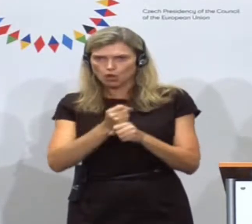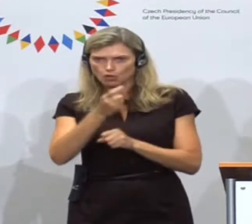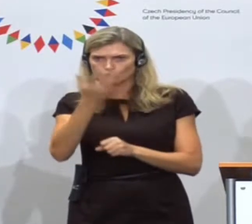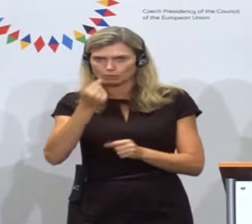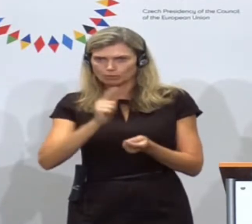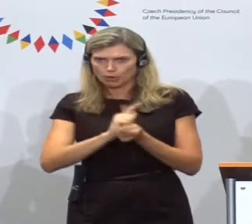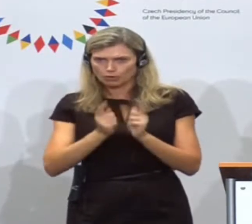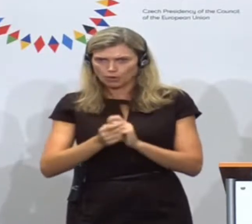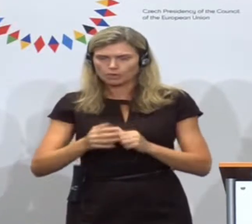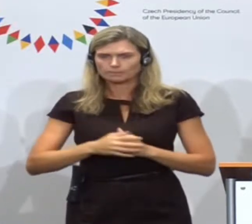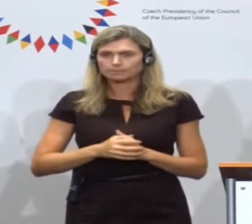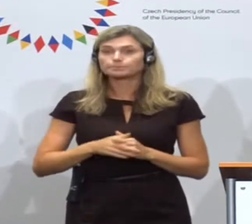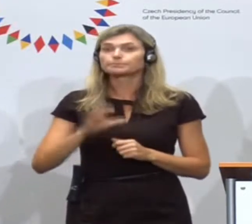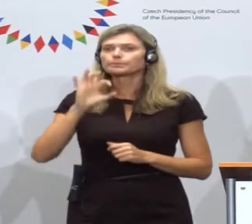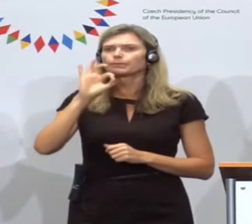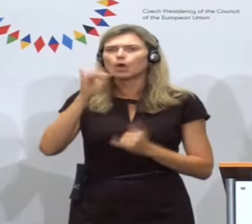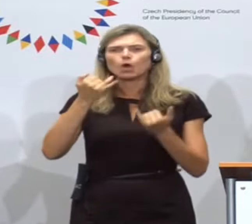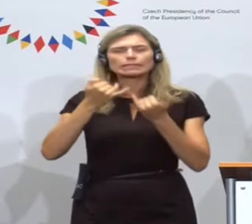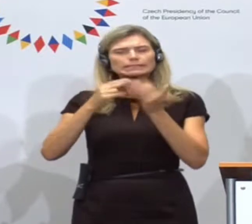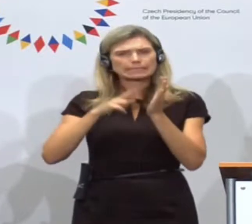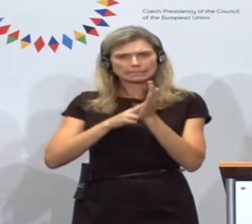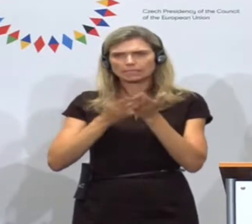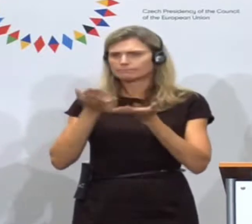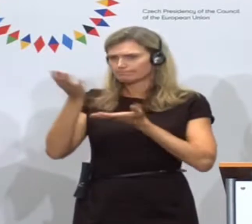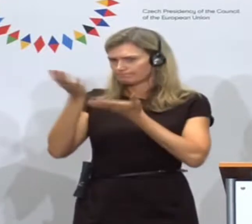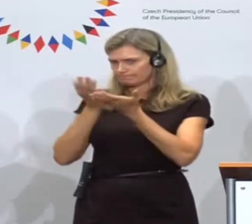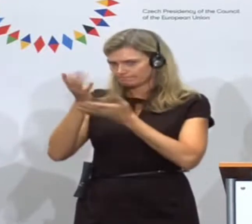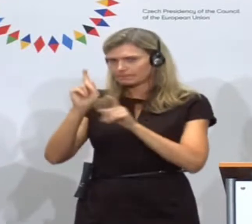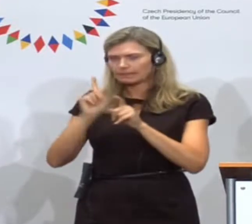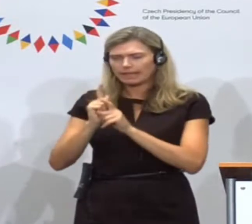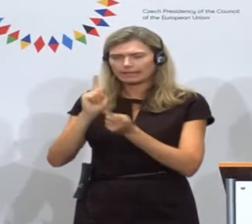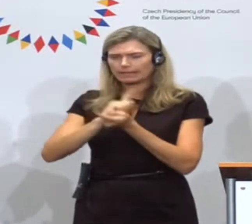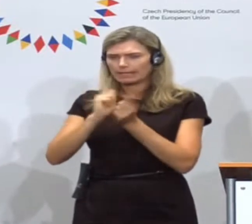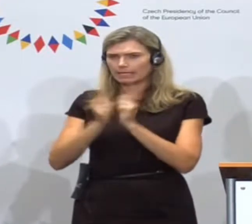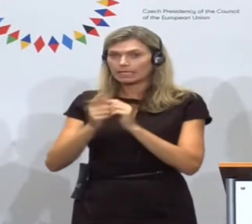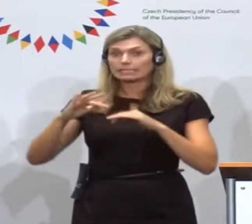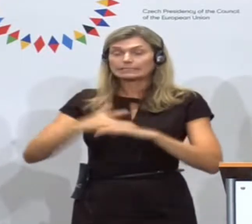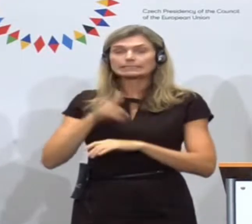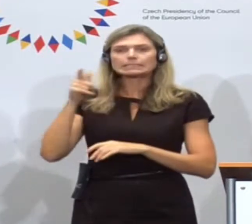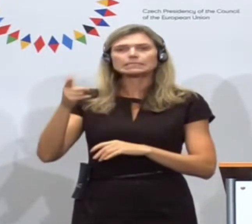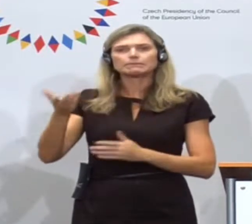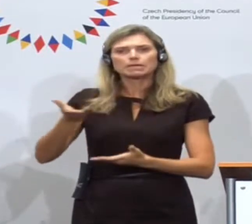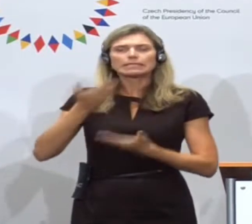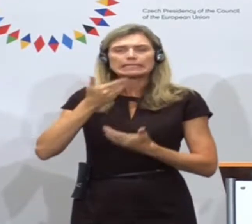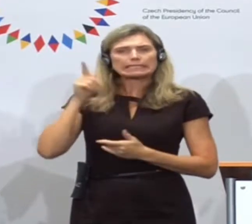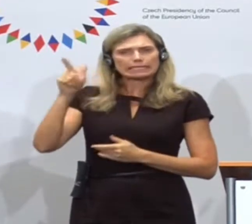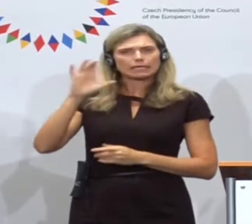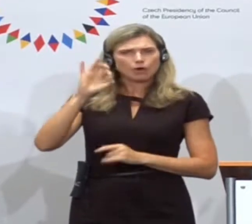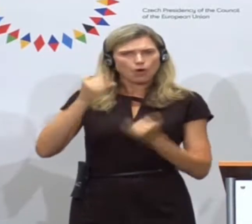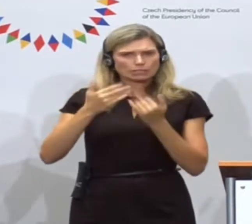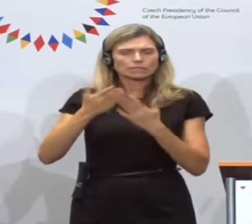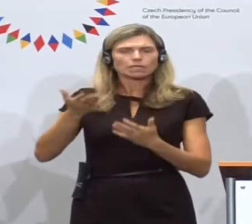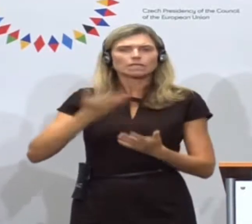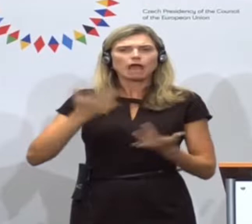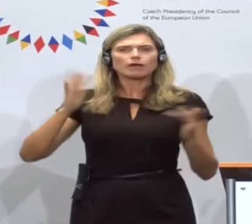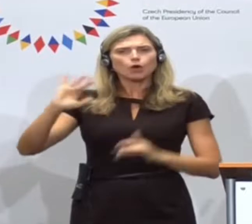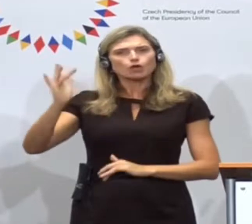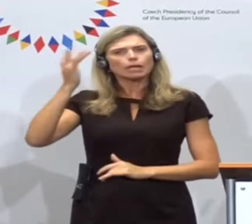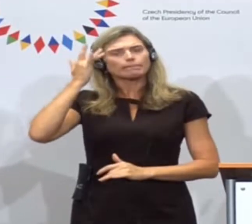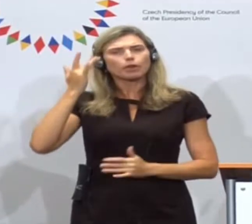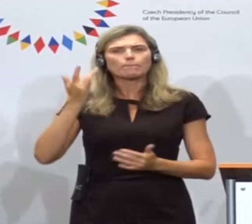Nations, who has been playing an absolutely key diplomatic role in facilitating